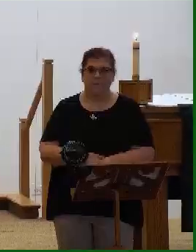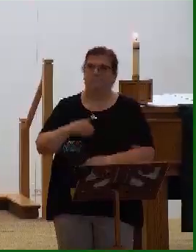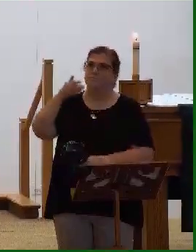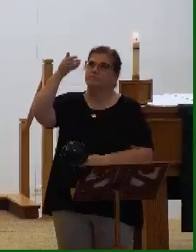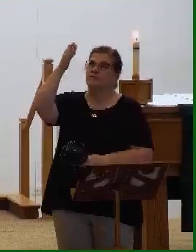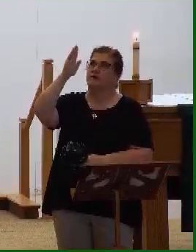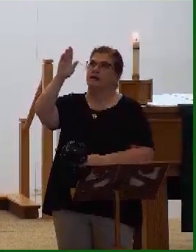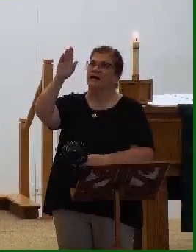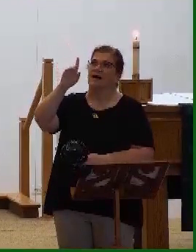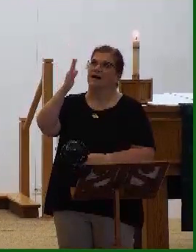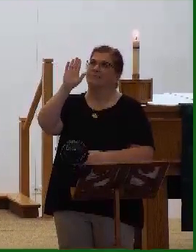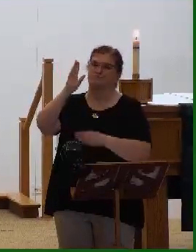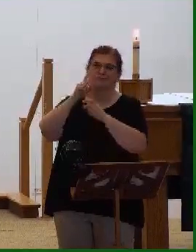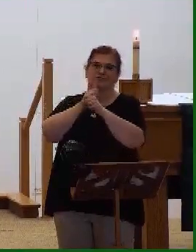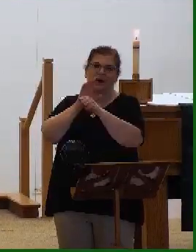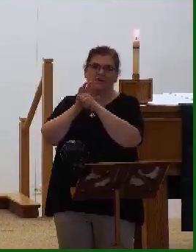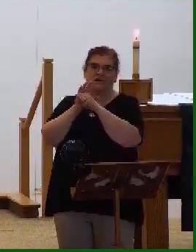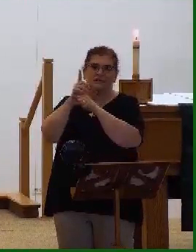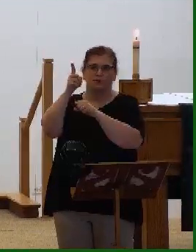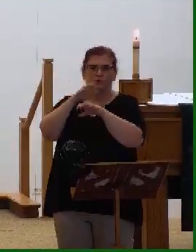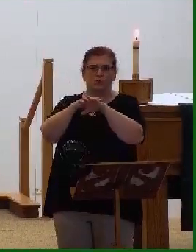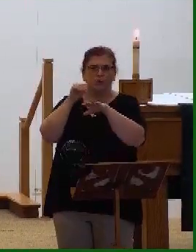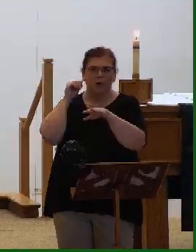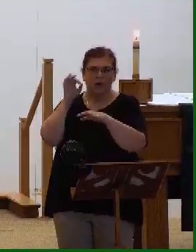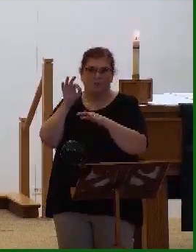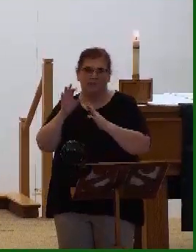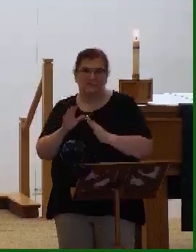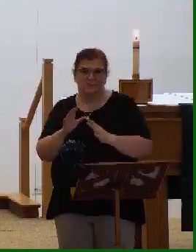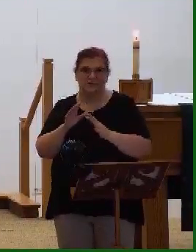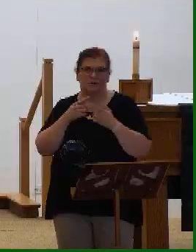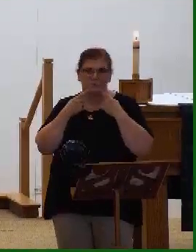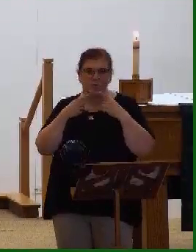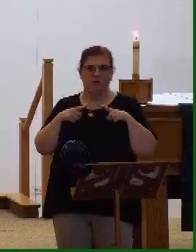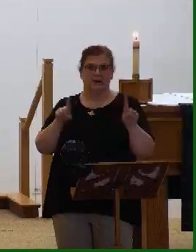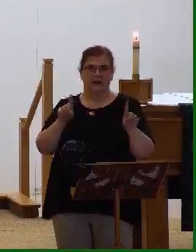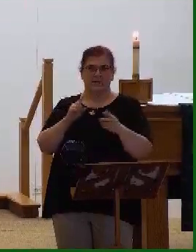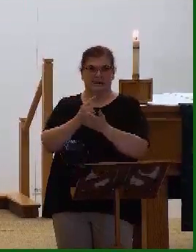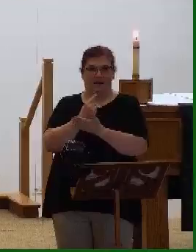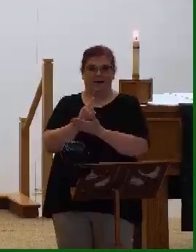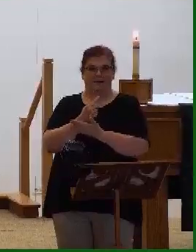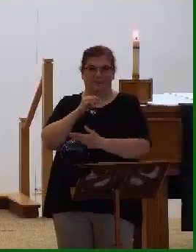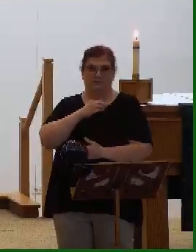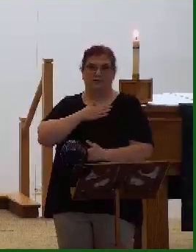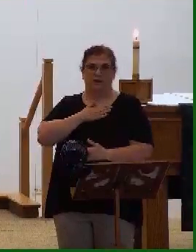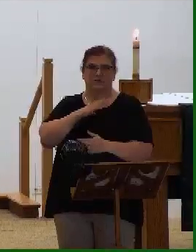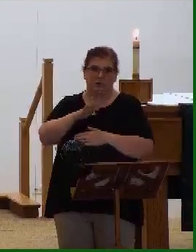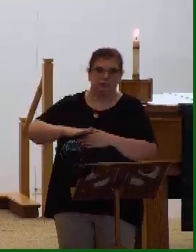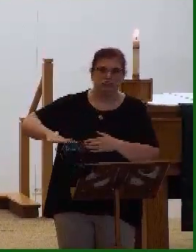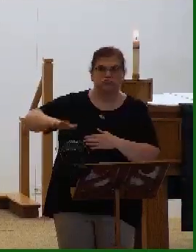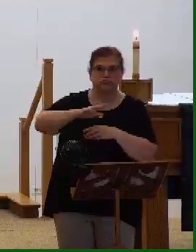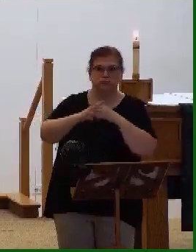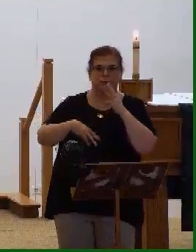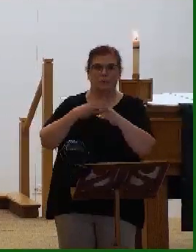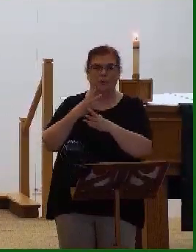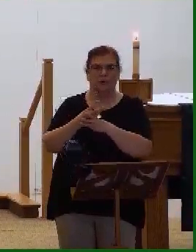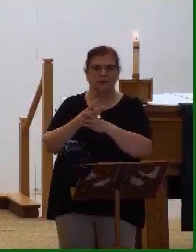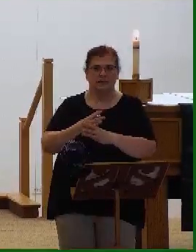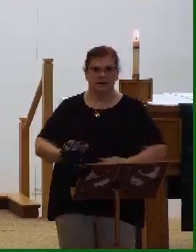God of the covenant, you call ministers to proclaim your gospel of grace throughout the